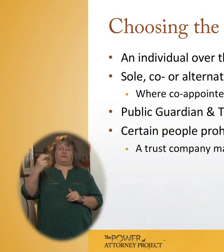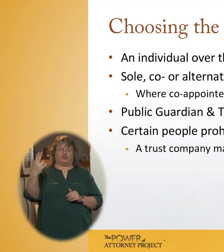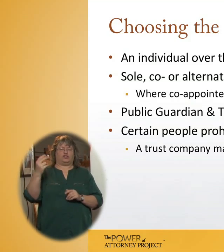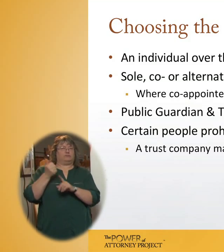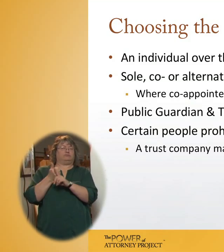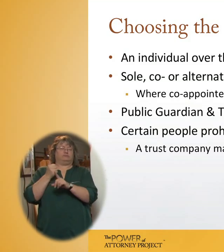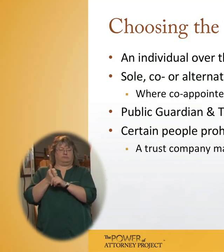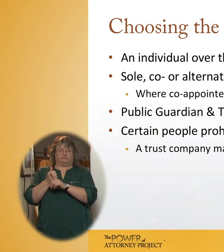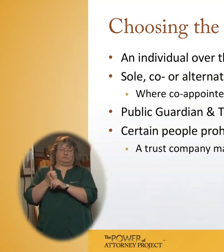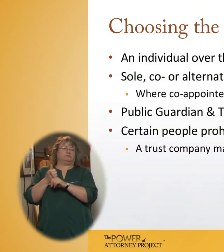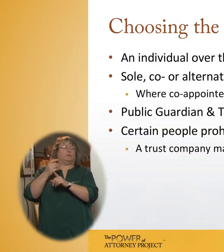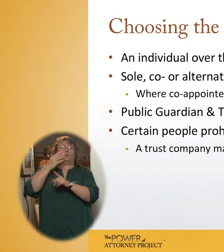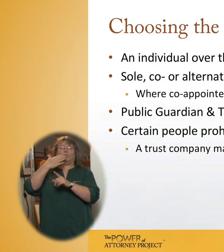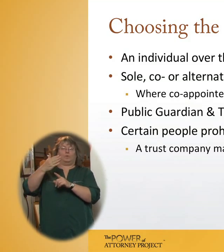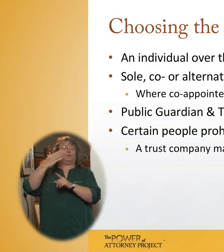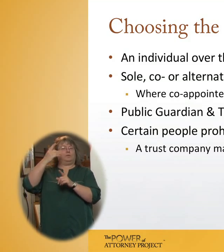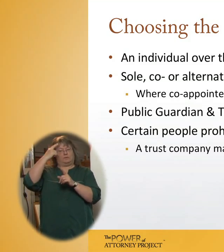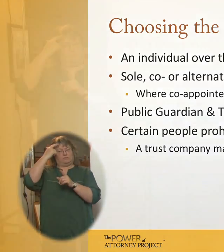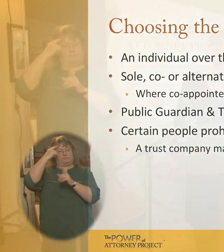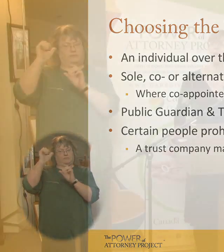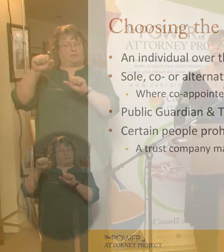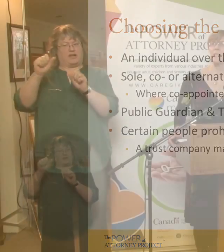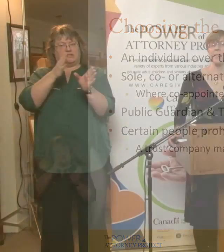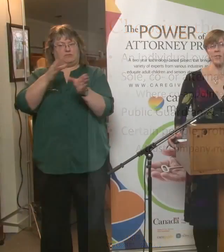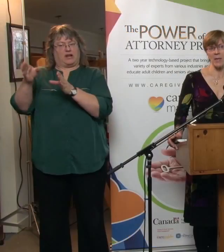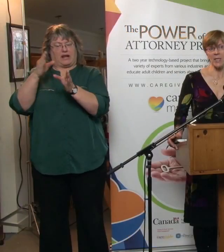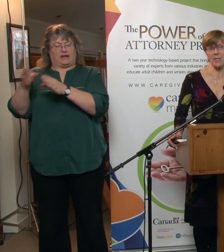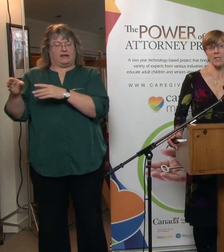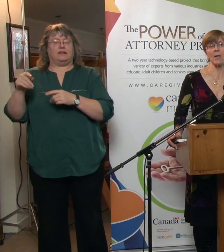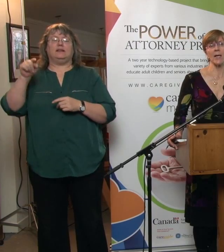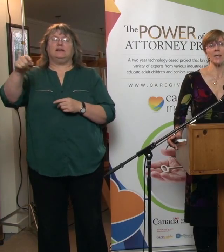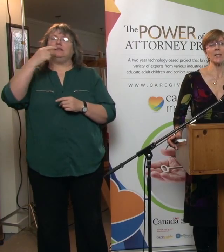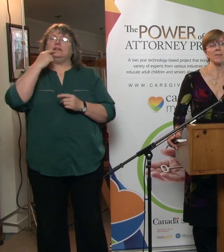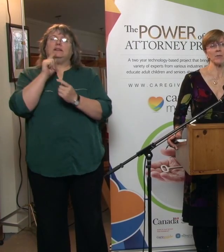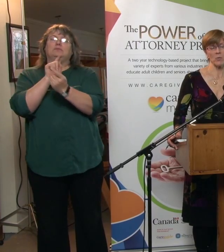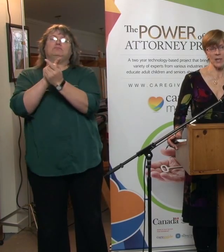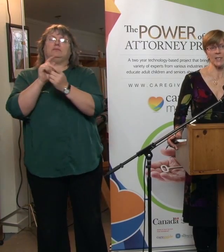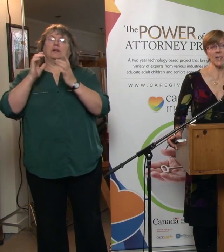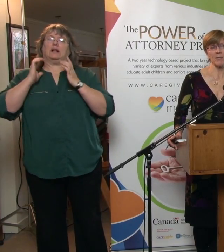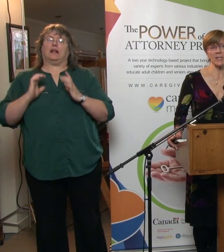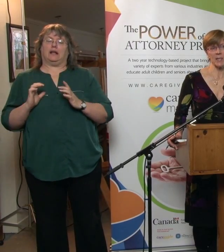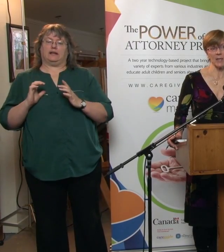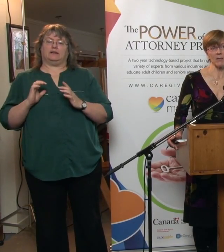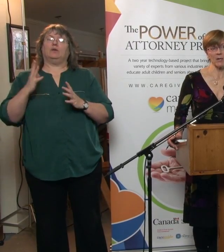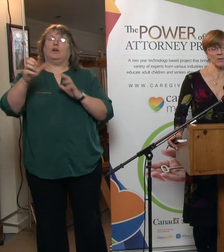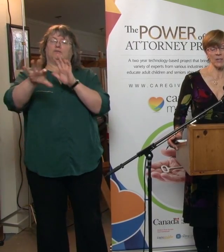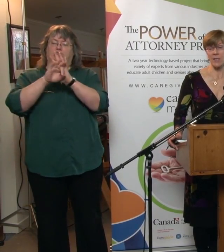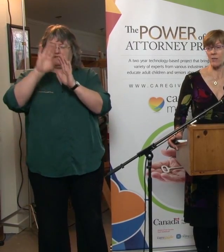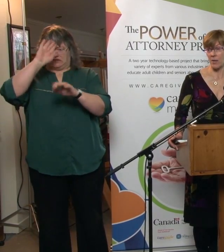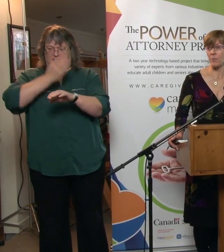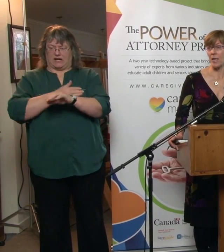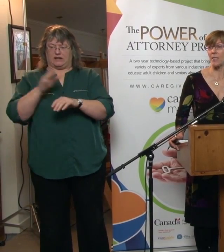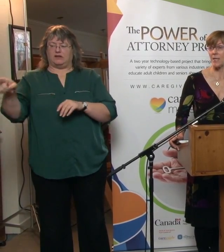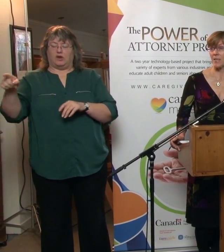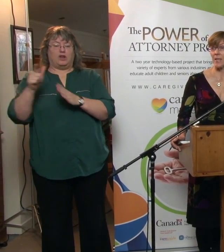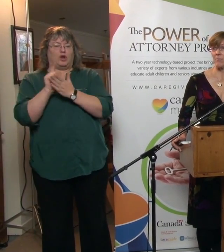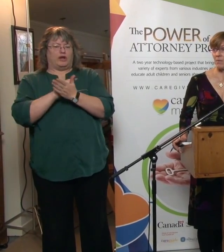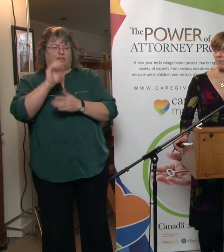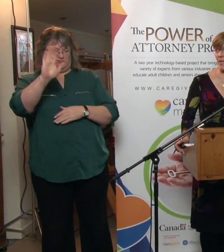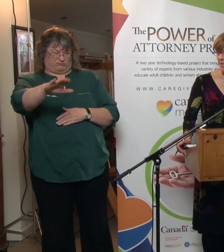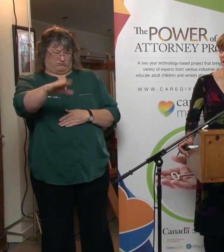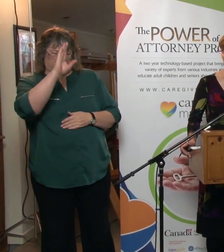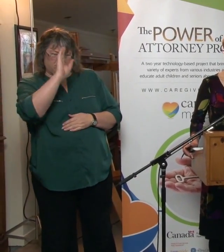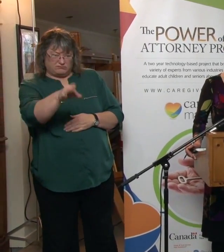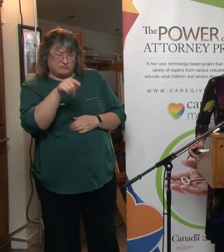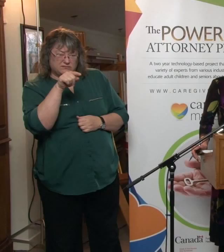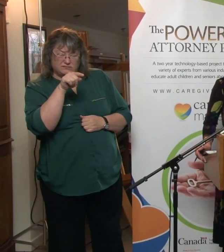Toronto. I was at something, a presentation he gave once, and he said he was speaking to the client who wanted to name his son. And Arthur said, was very blunt. I said,